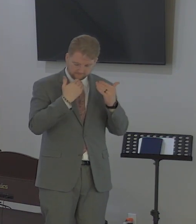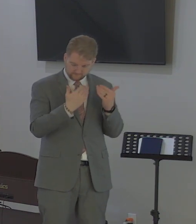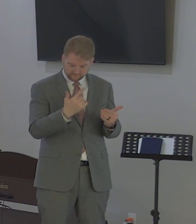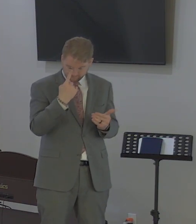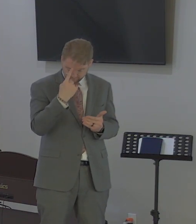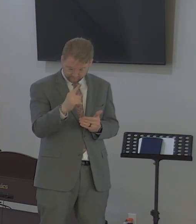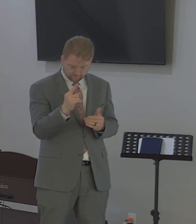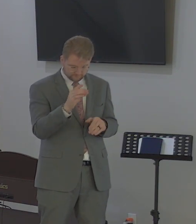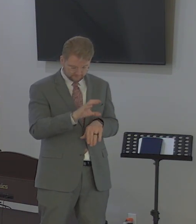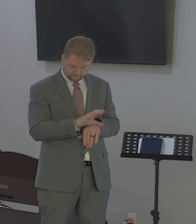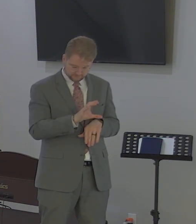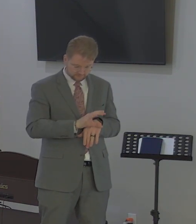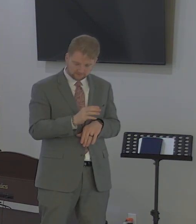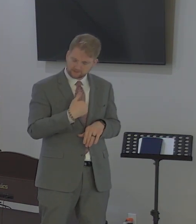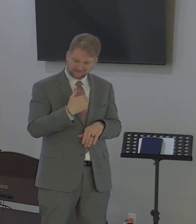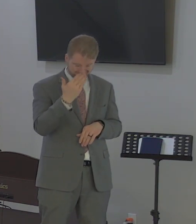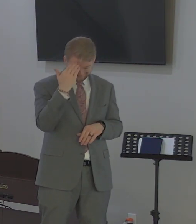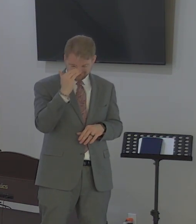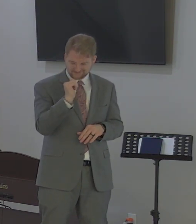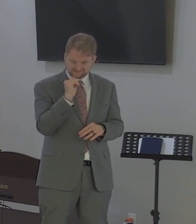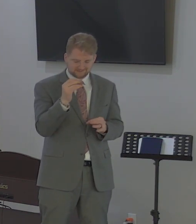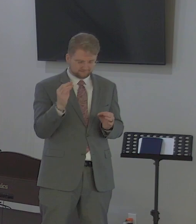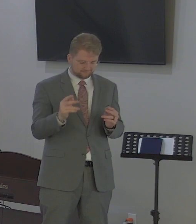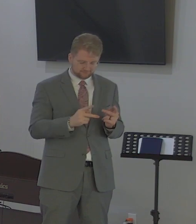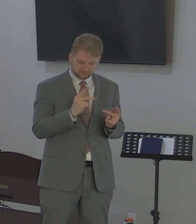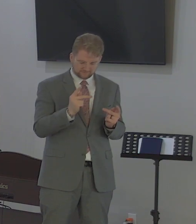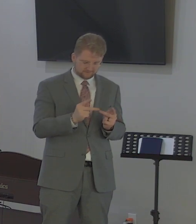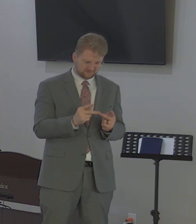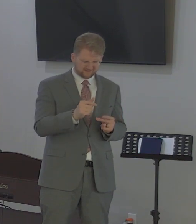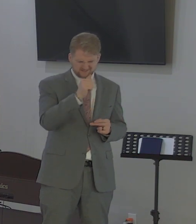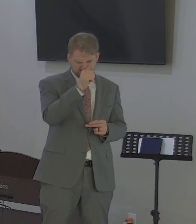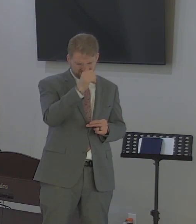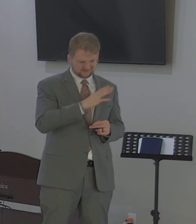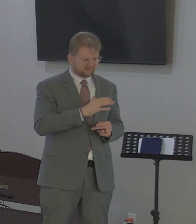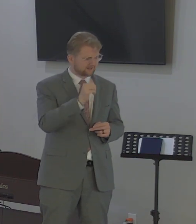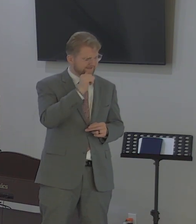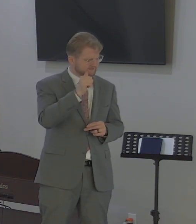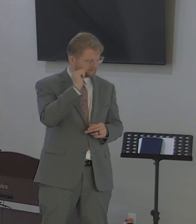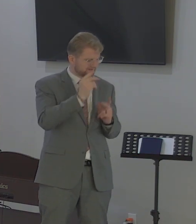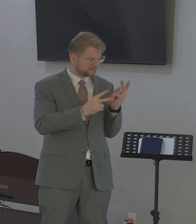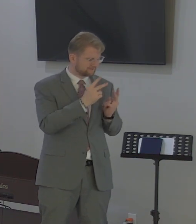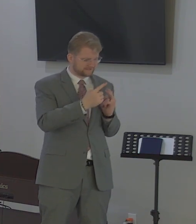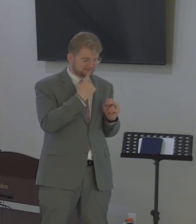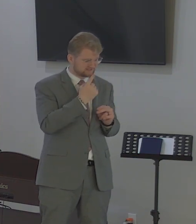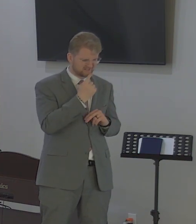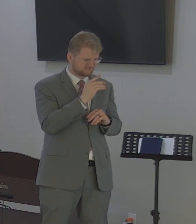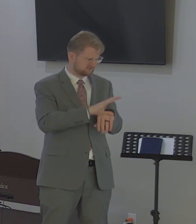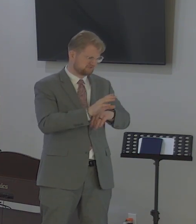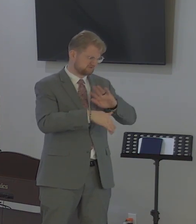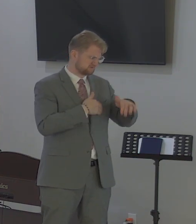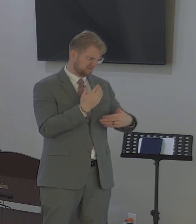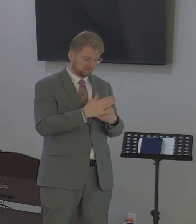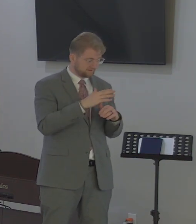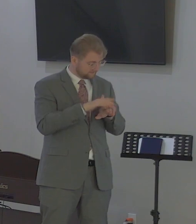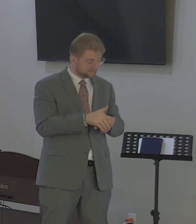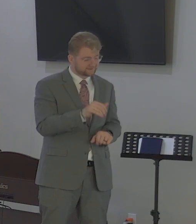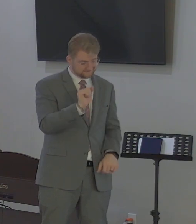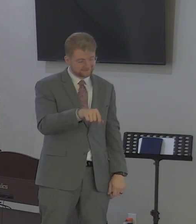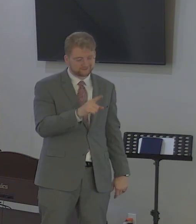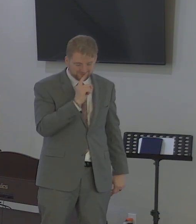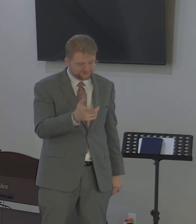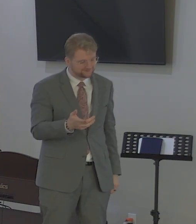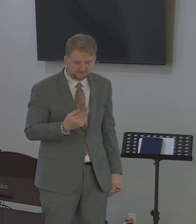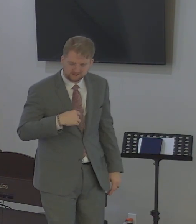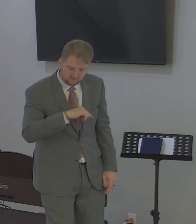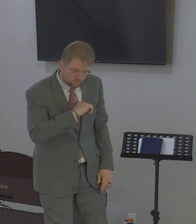fella yesterday said, well, there's a bunch of hypocrites. There sure is. We're all sinners saved by grace. Paul laid a whole list out to those